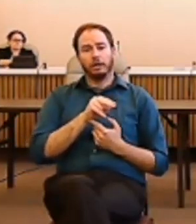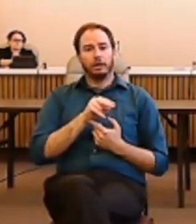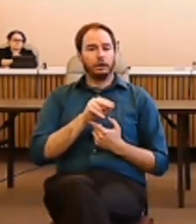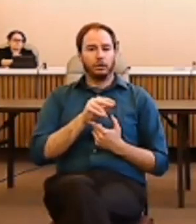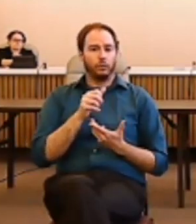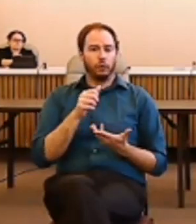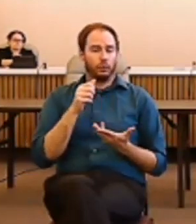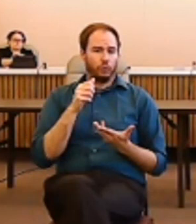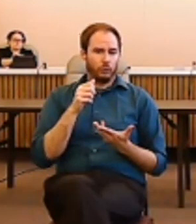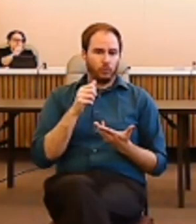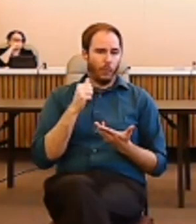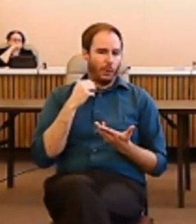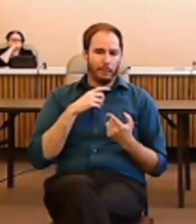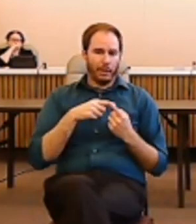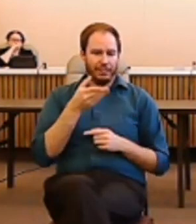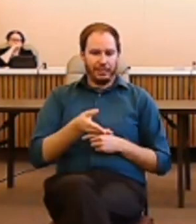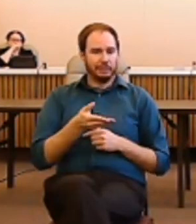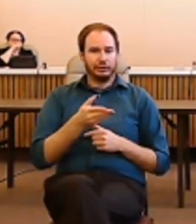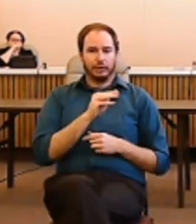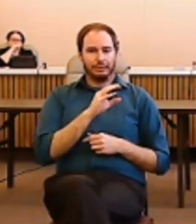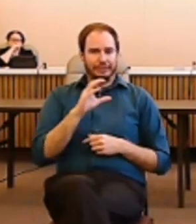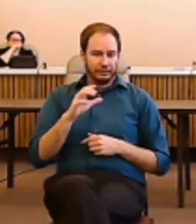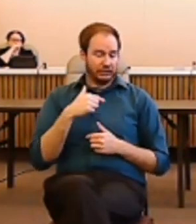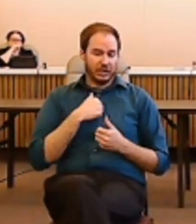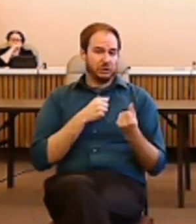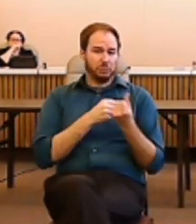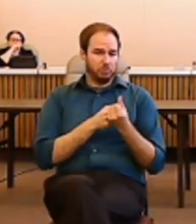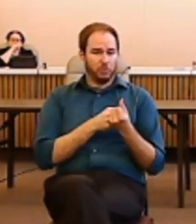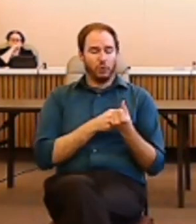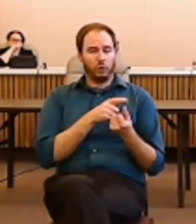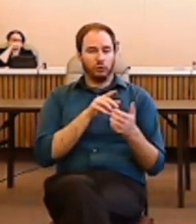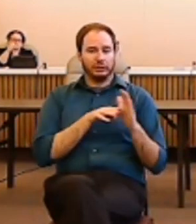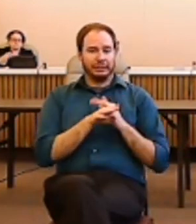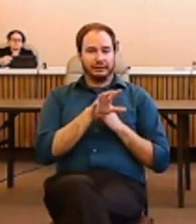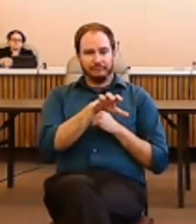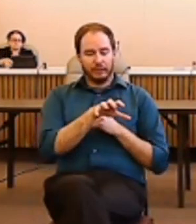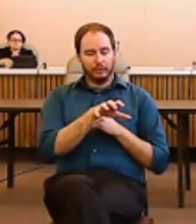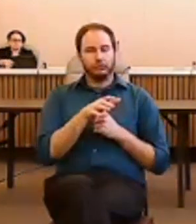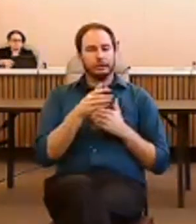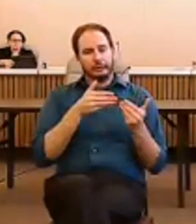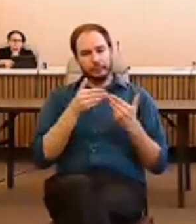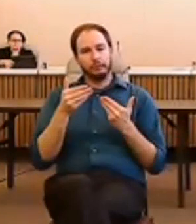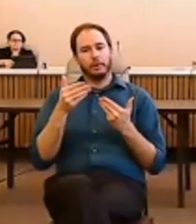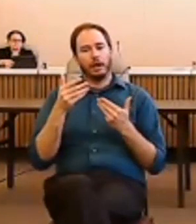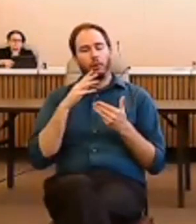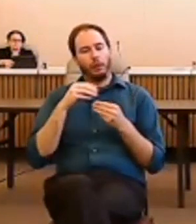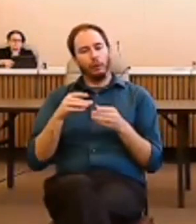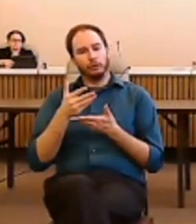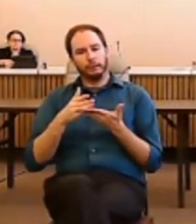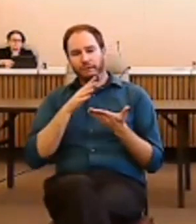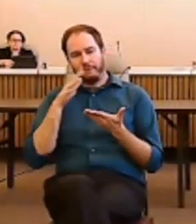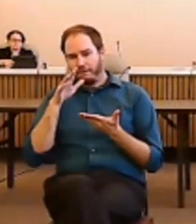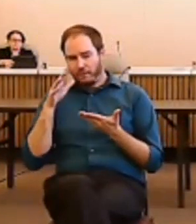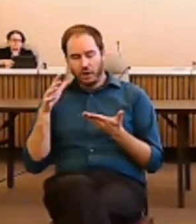turn over in the graves for this development. I support this development too, despite the loss of farmland,